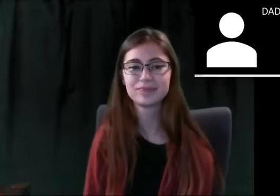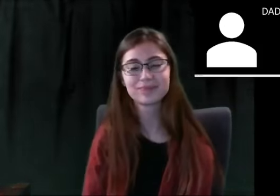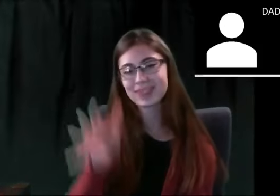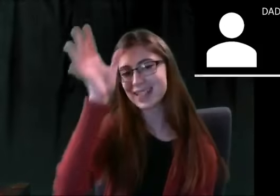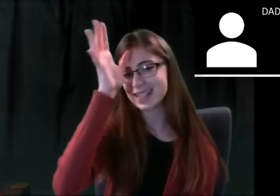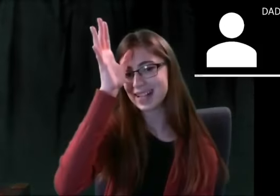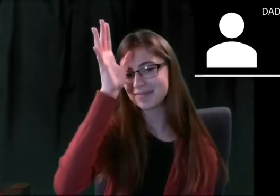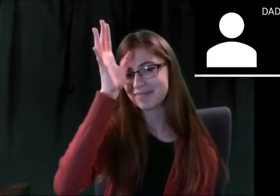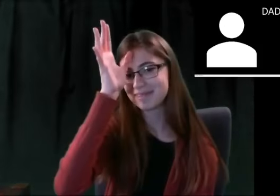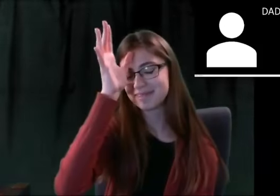Dad.